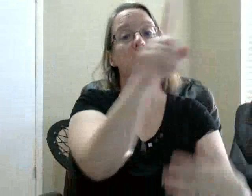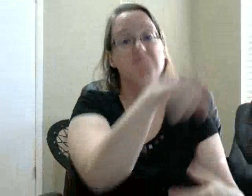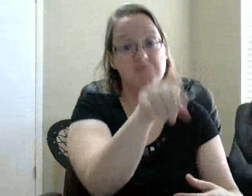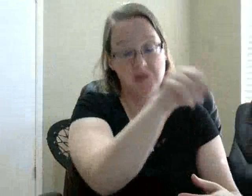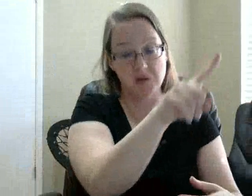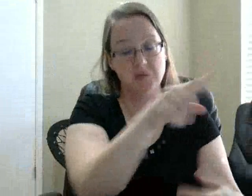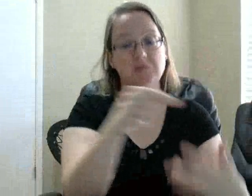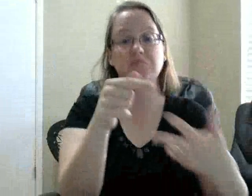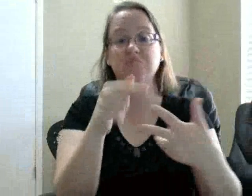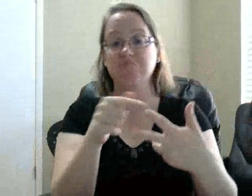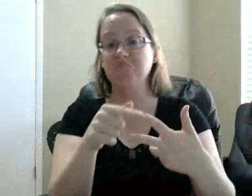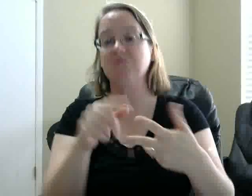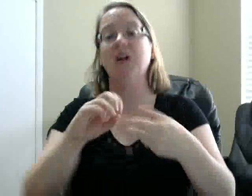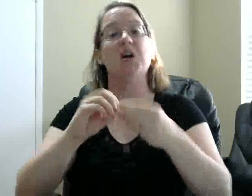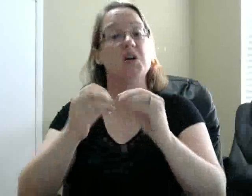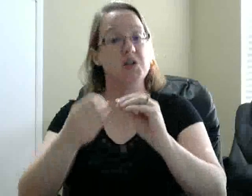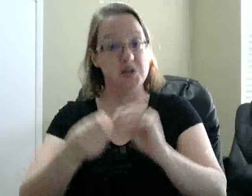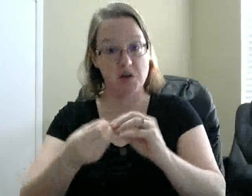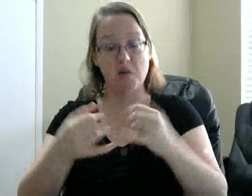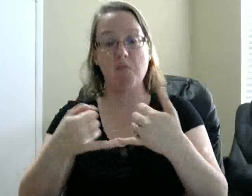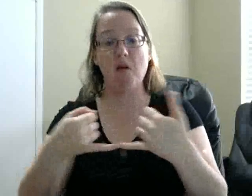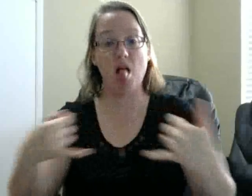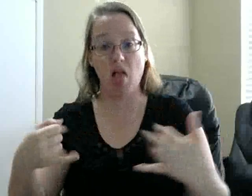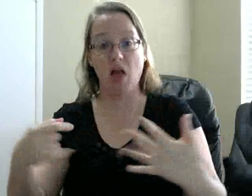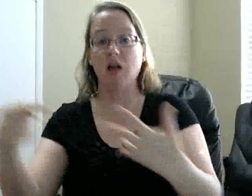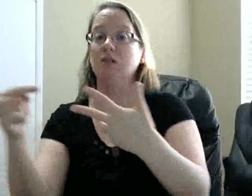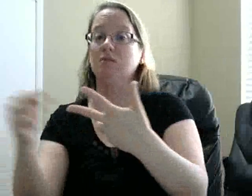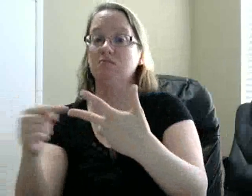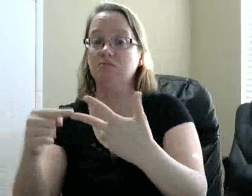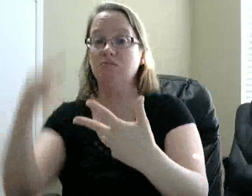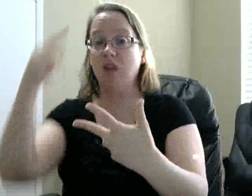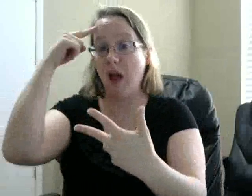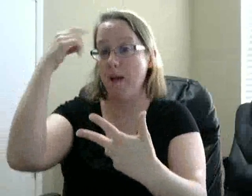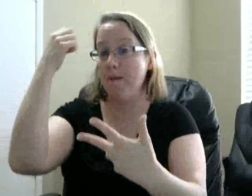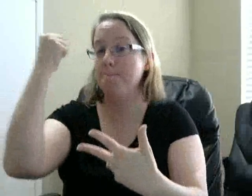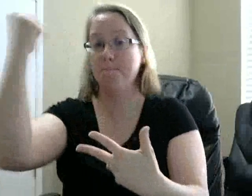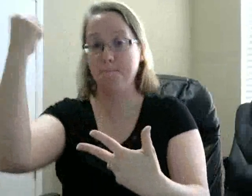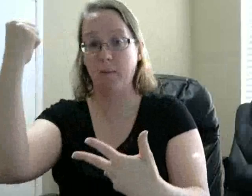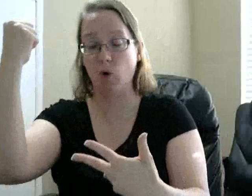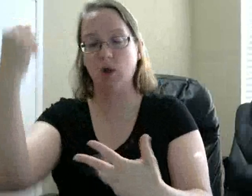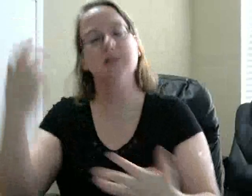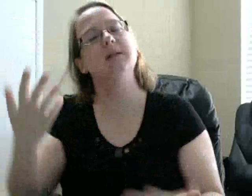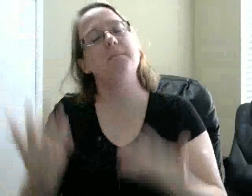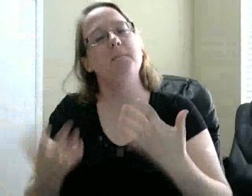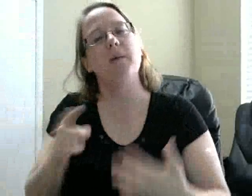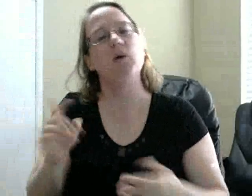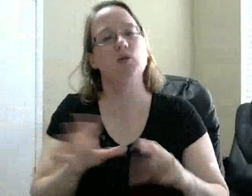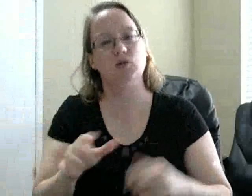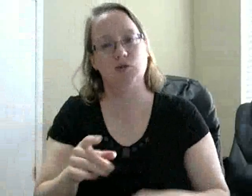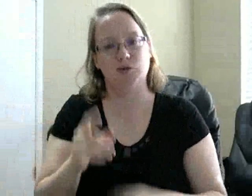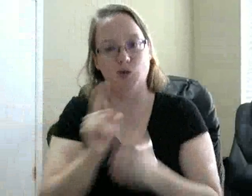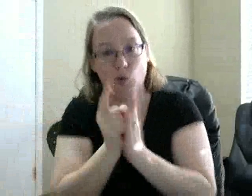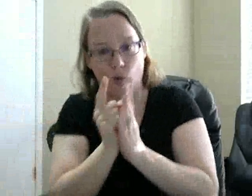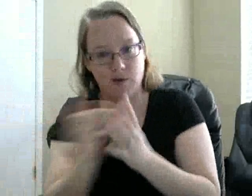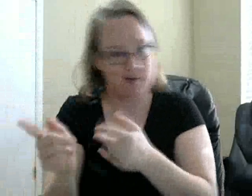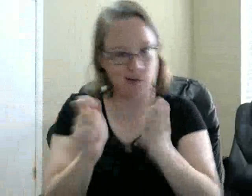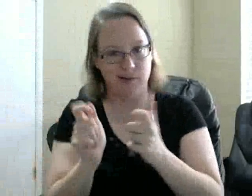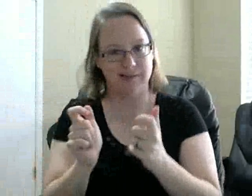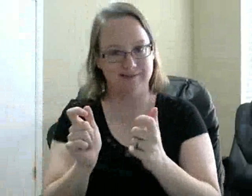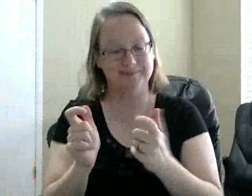practice you do, you'll hopefully memorize these, and you'll do these problems in like half a second. I promise you. You just got to keep practicing. Let's say